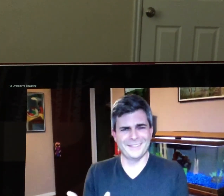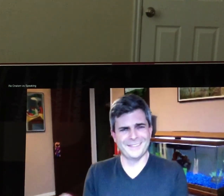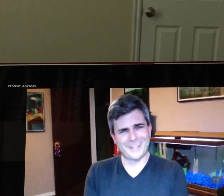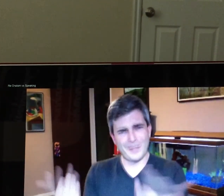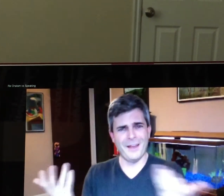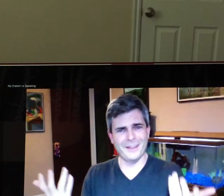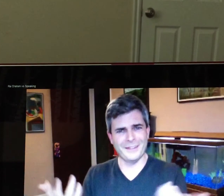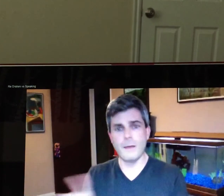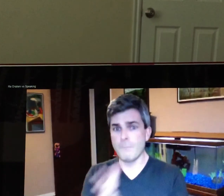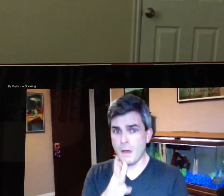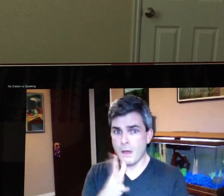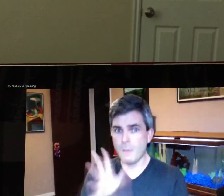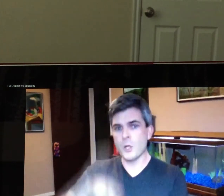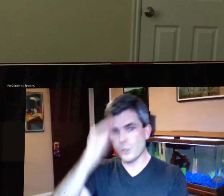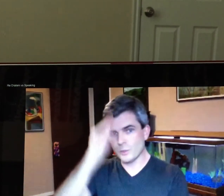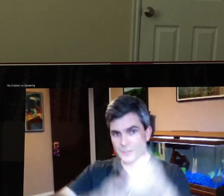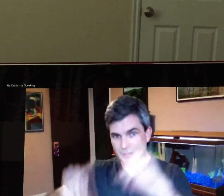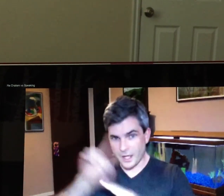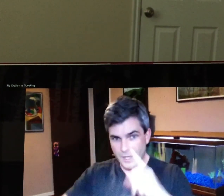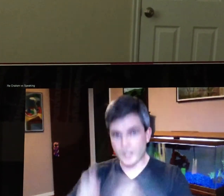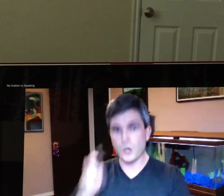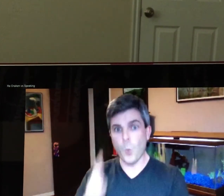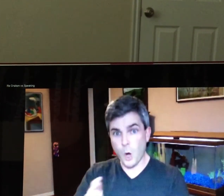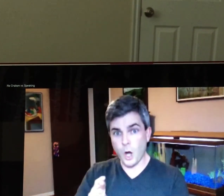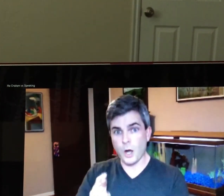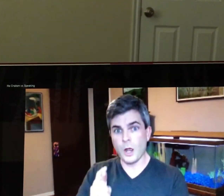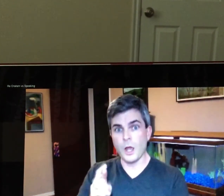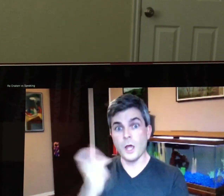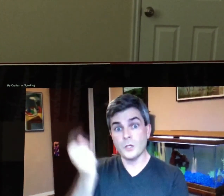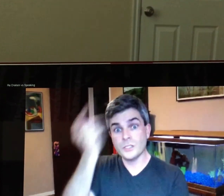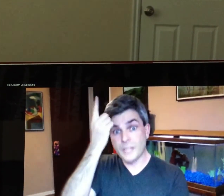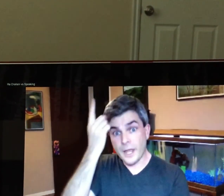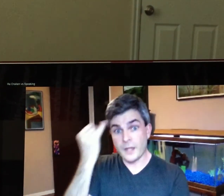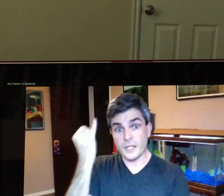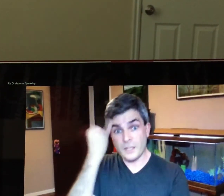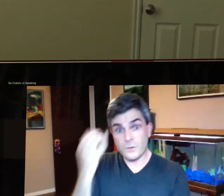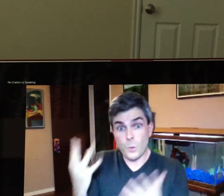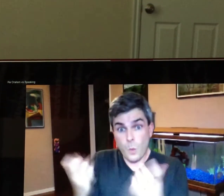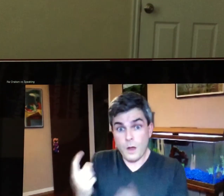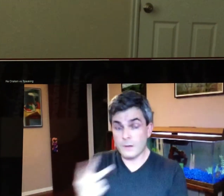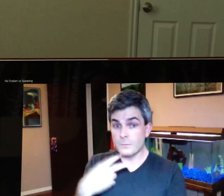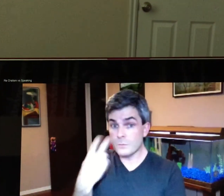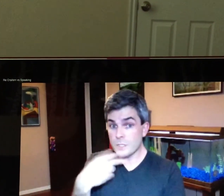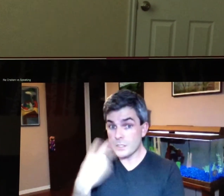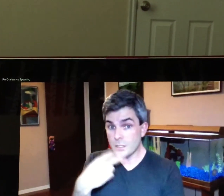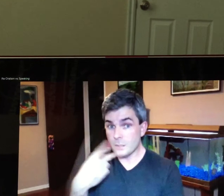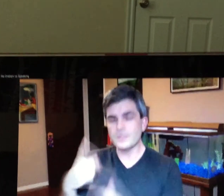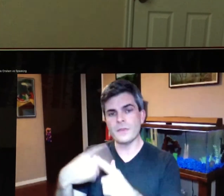And so, he said, I don't have to face her. I don't have to sign with her. They understand me.